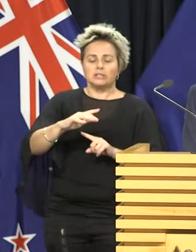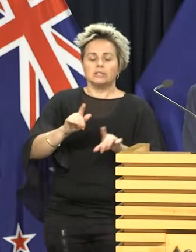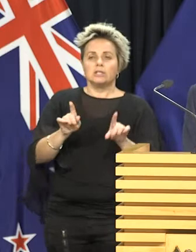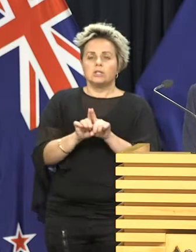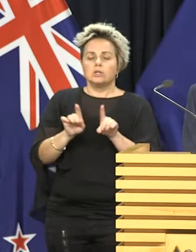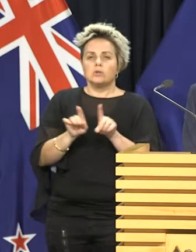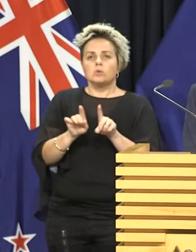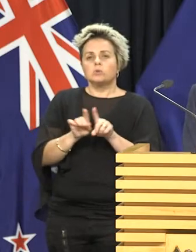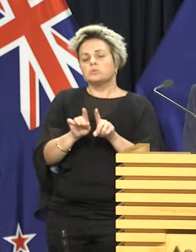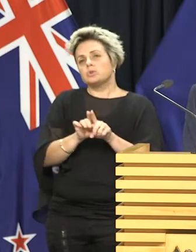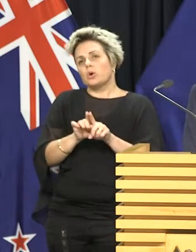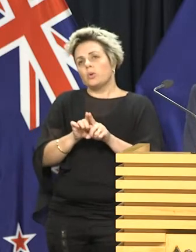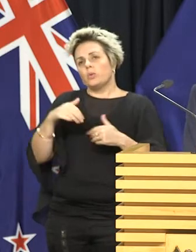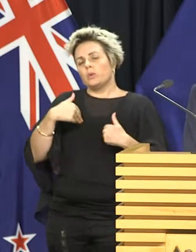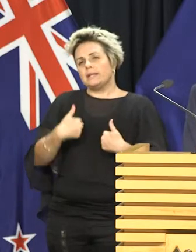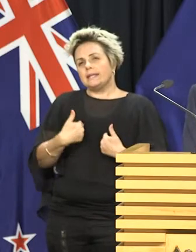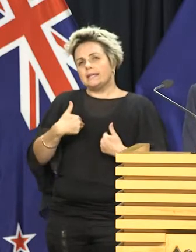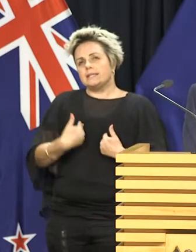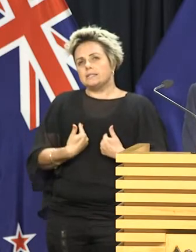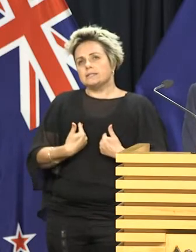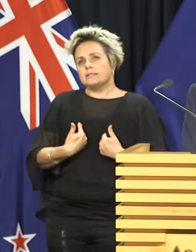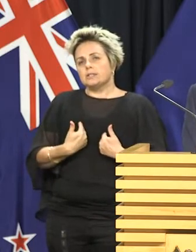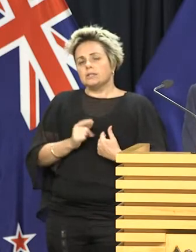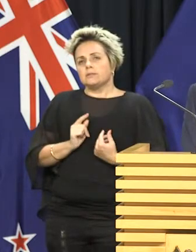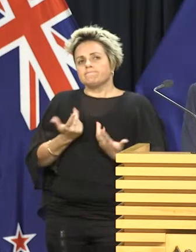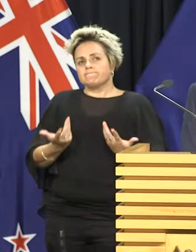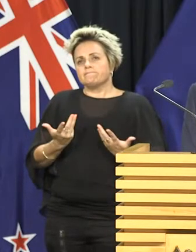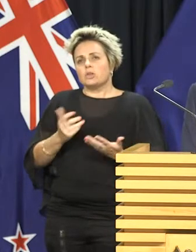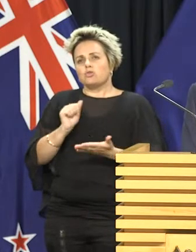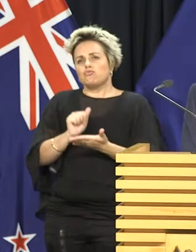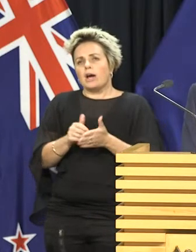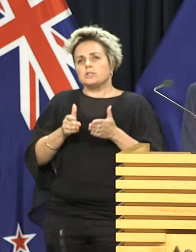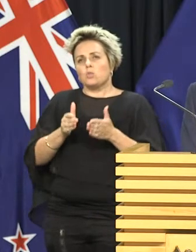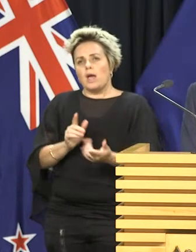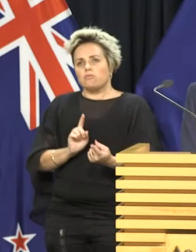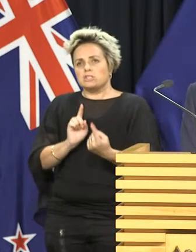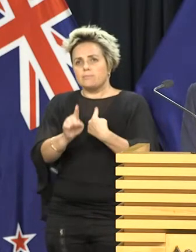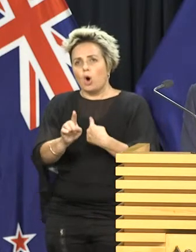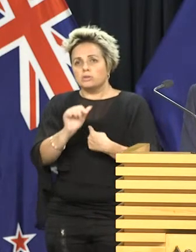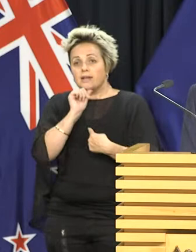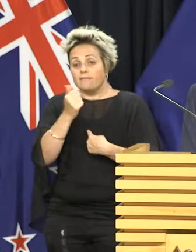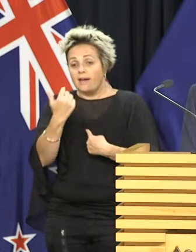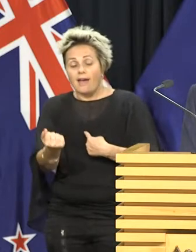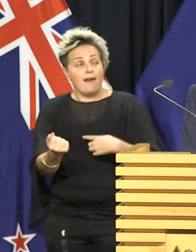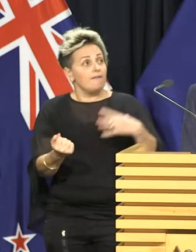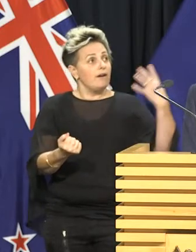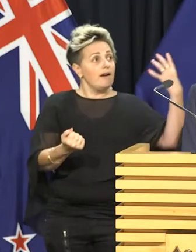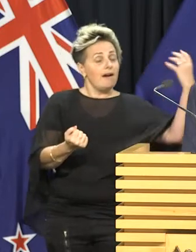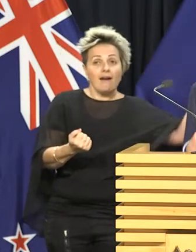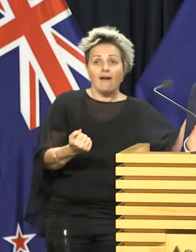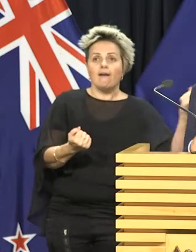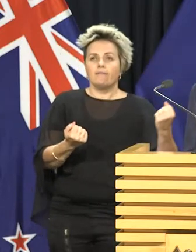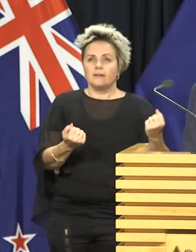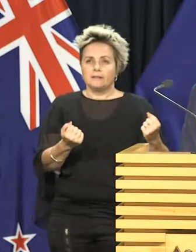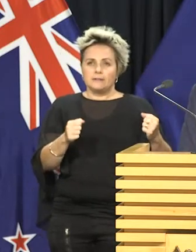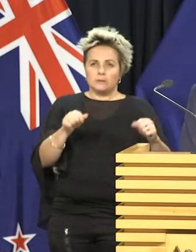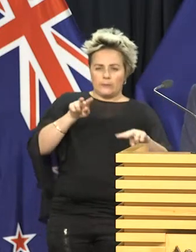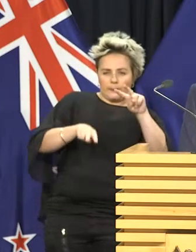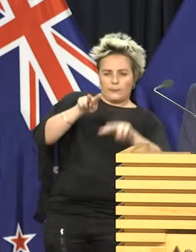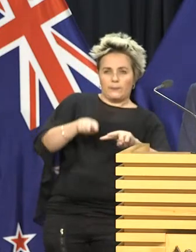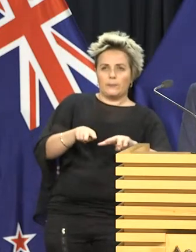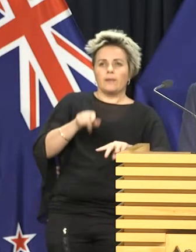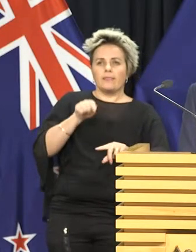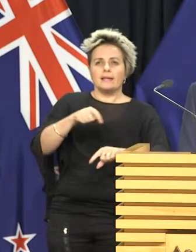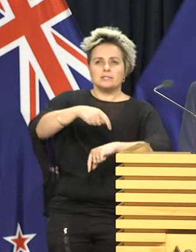a series of responses to cases on either side of the Tasman, although... So there's no